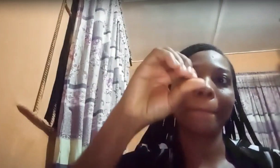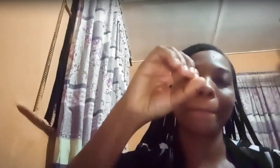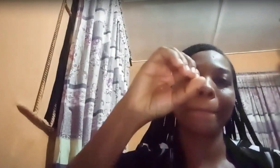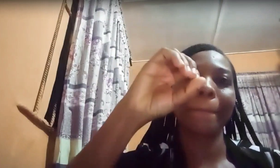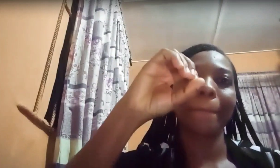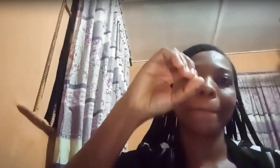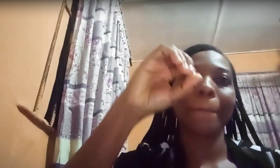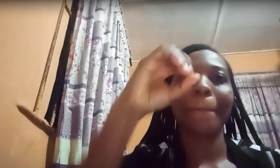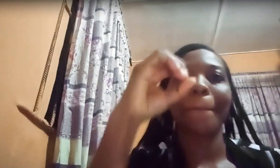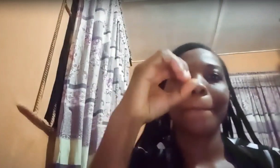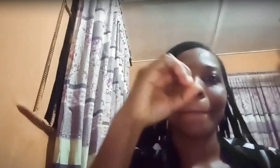P.